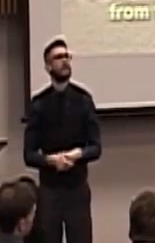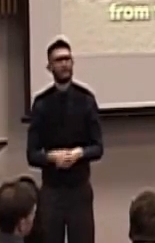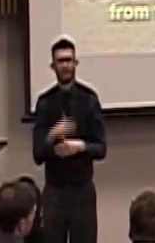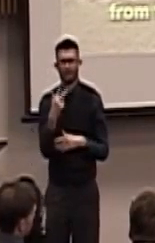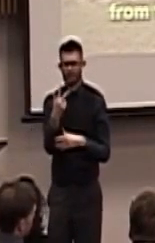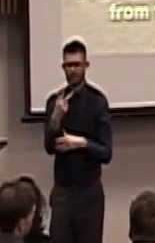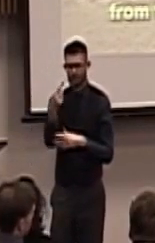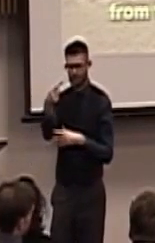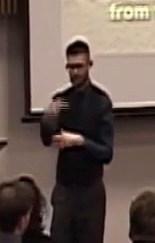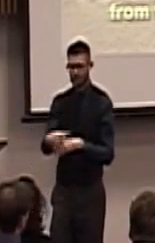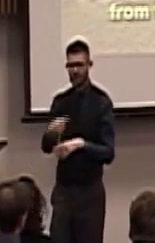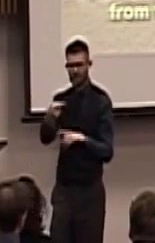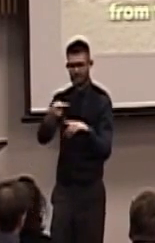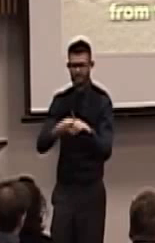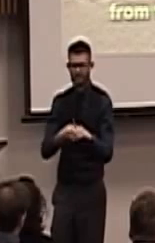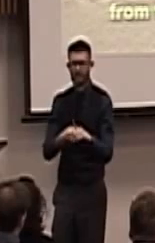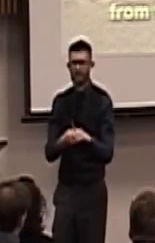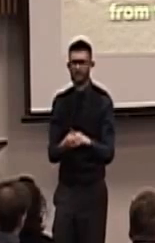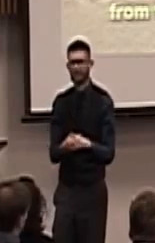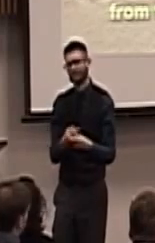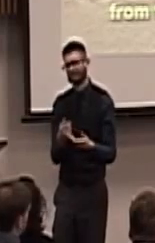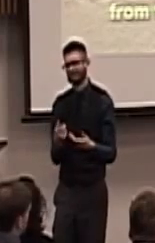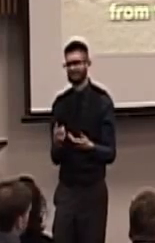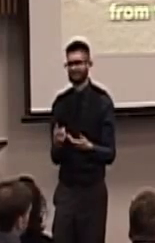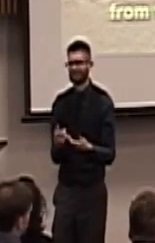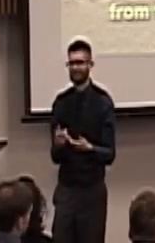very much sunset-like